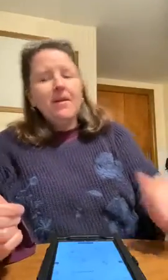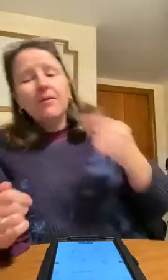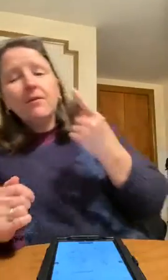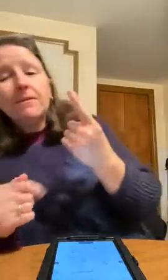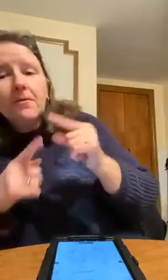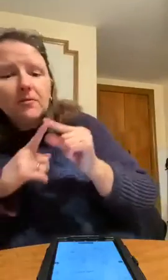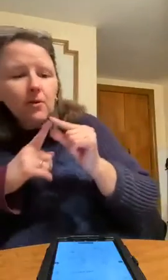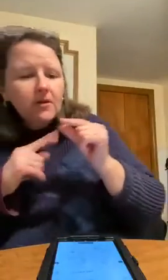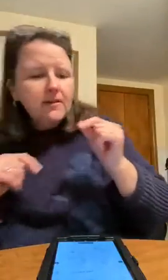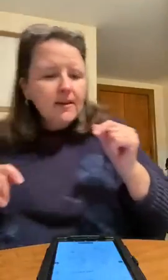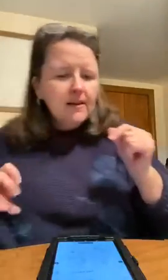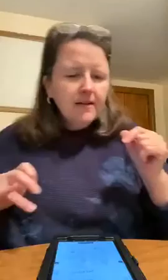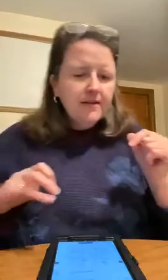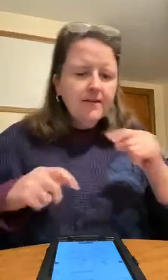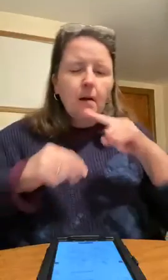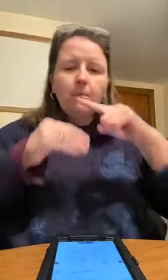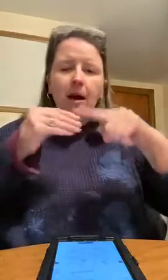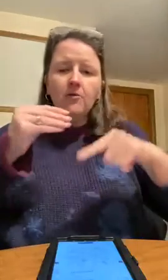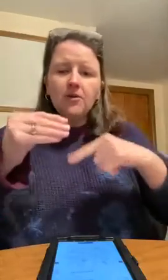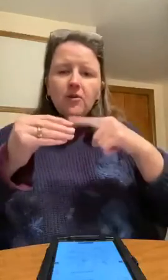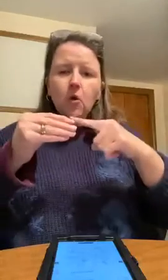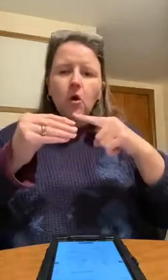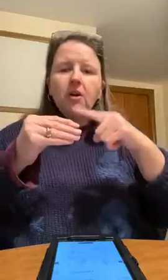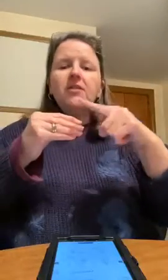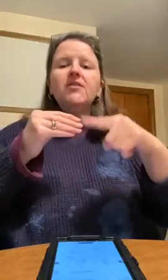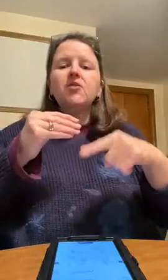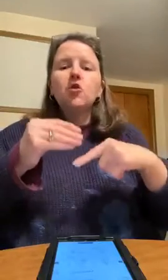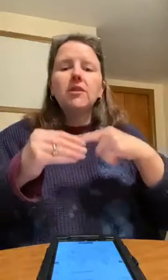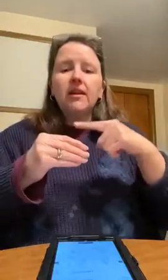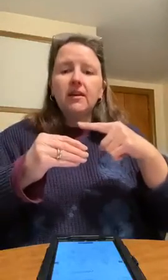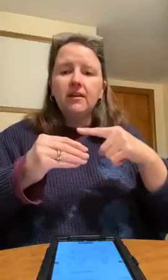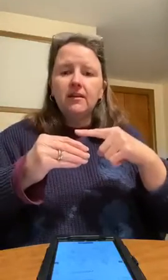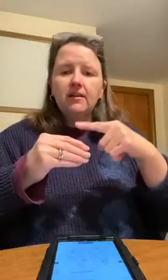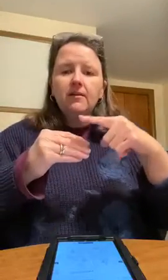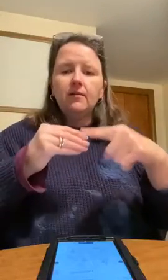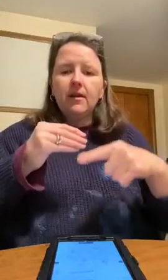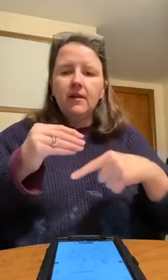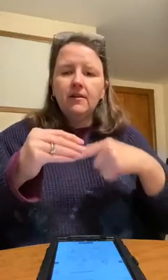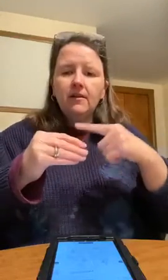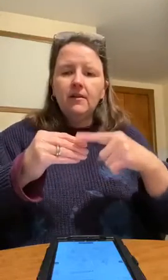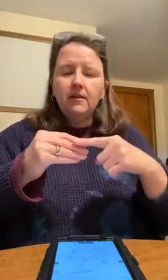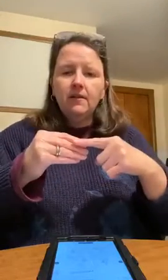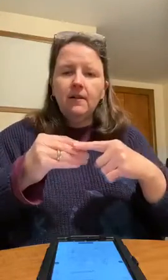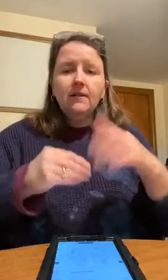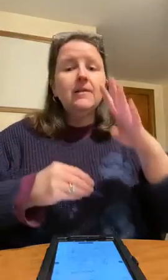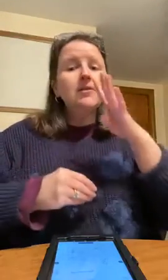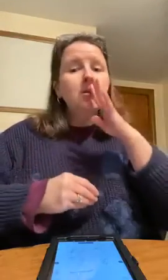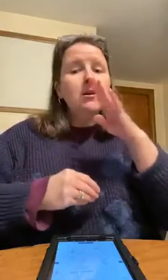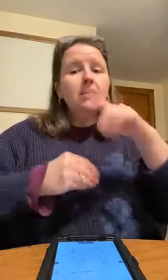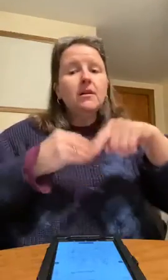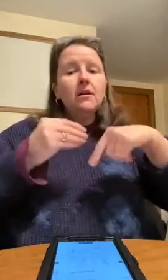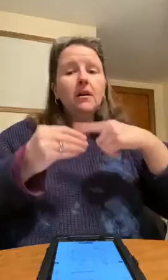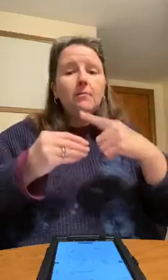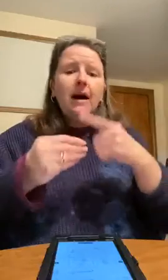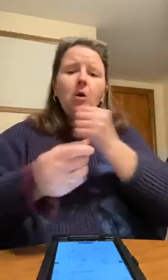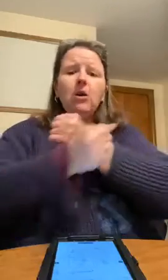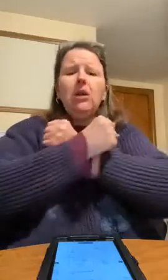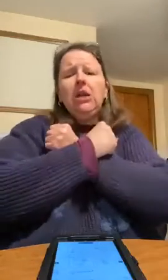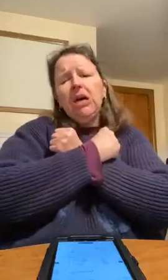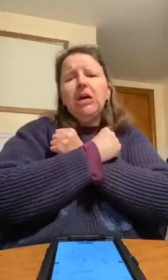the first word is about or concerning, okay? Let's talk about